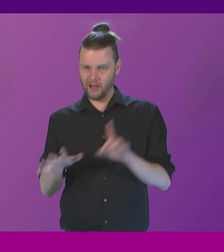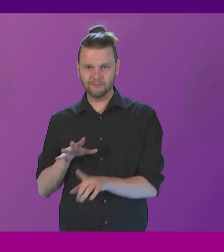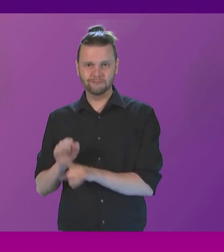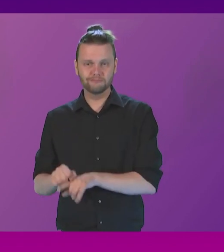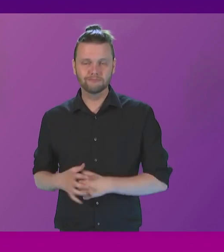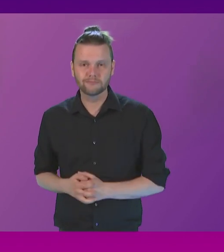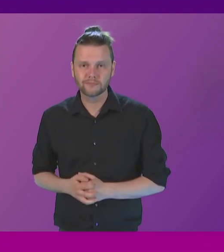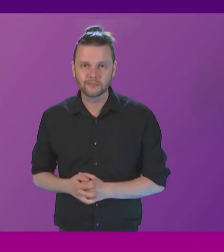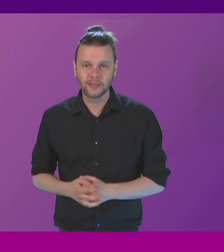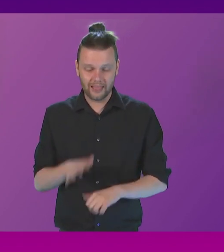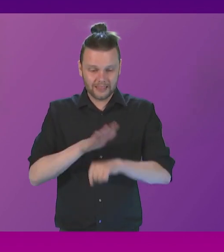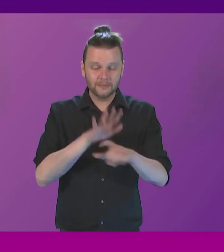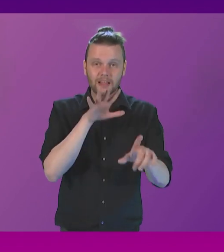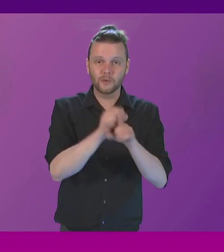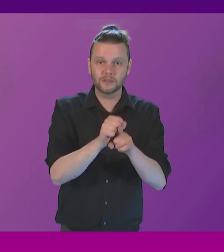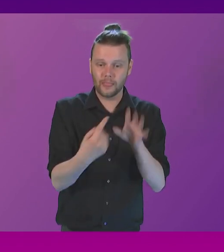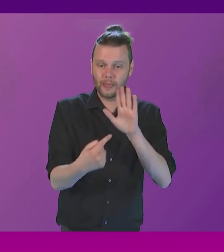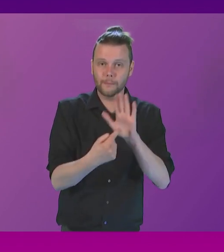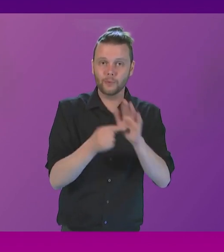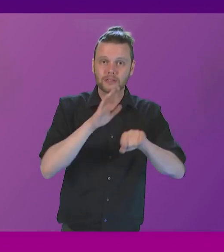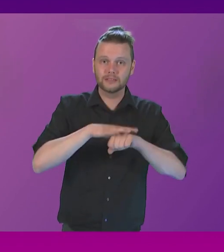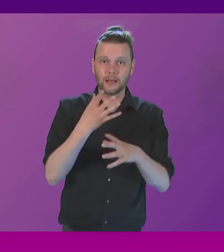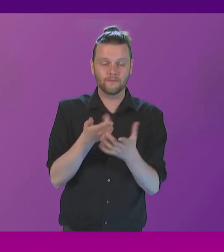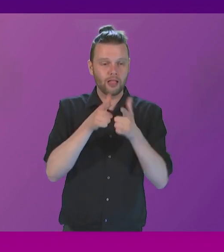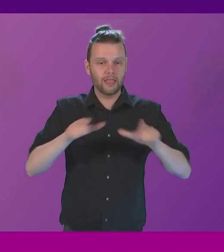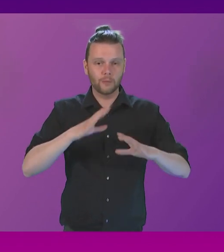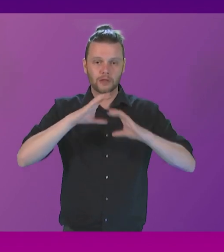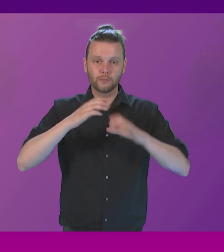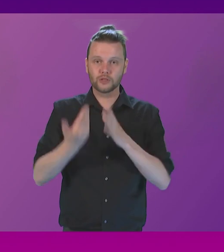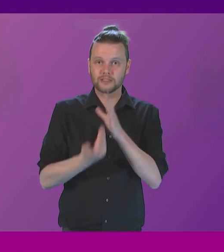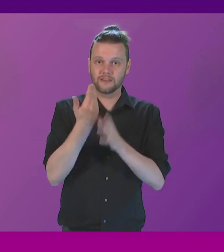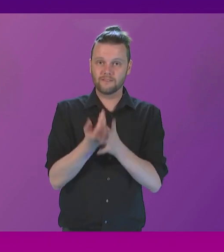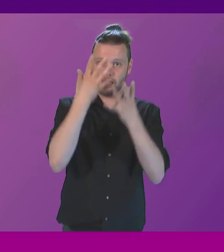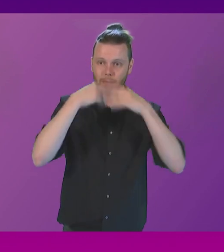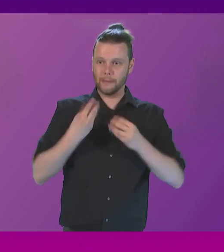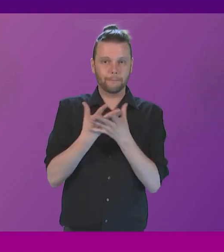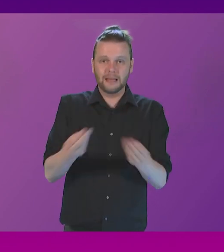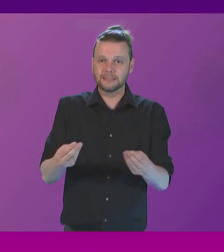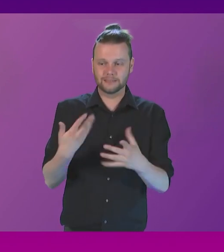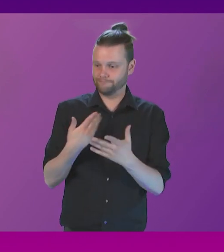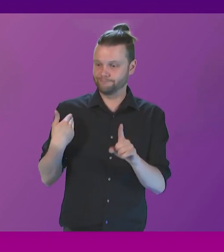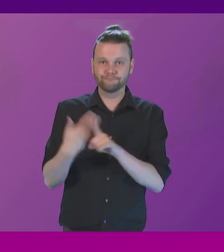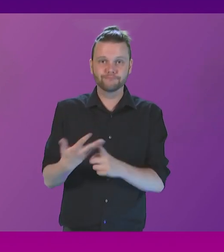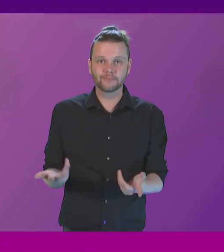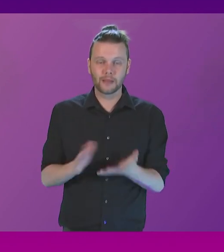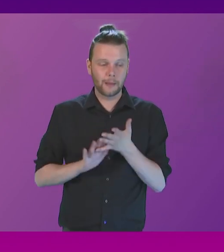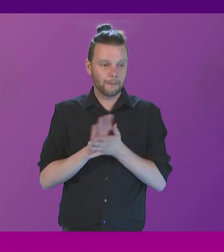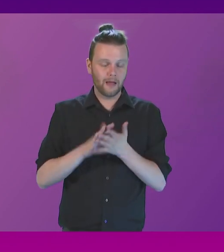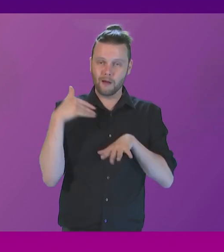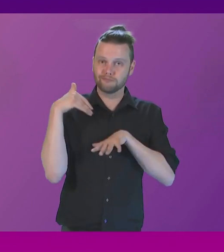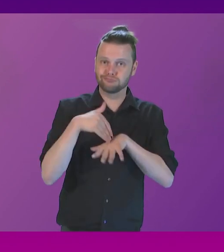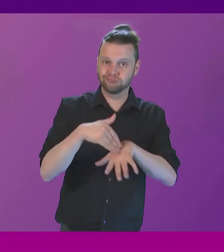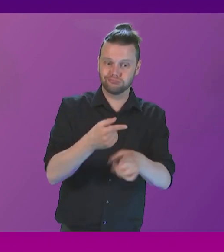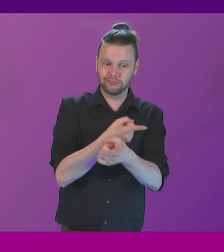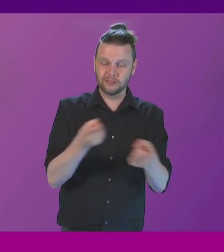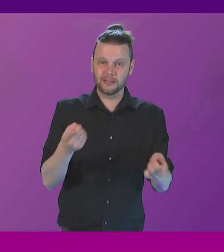By the time of diagnosis, the critical period for language and communication development has often passed, leading to adverse consequences